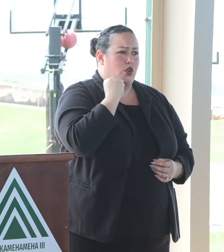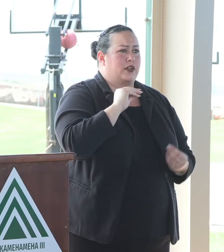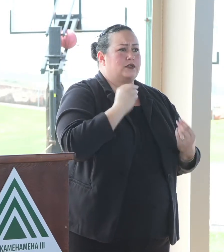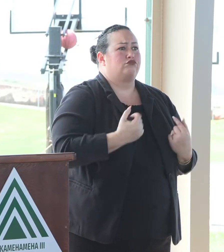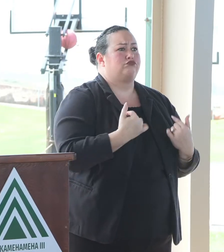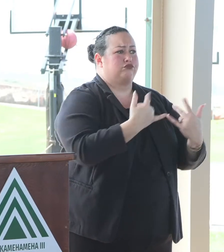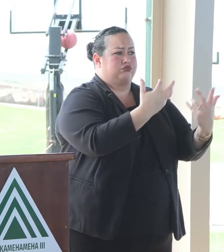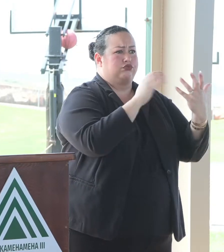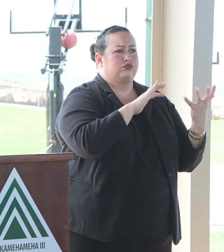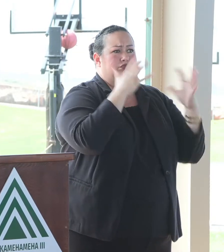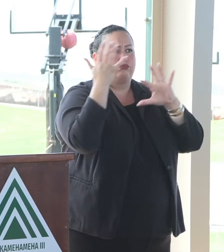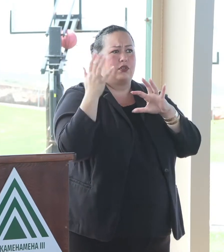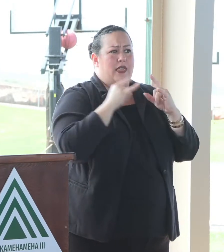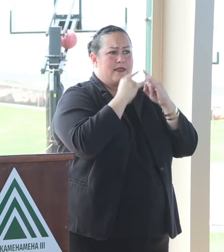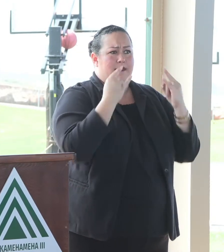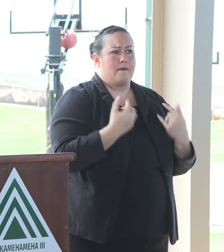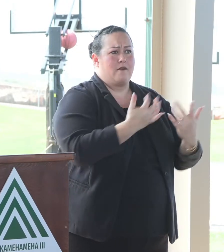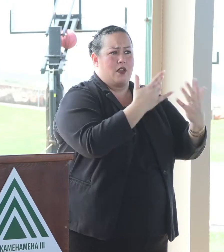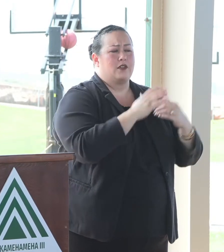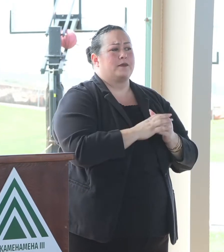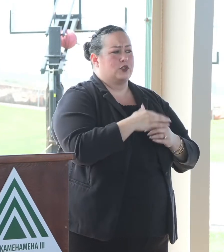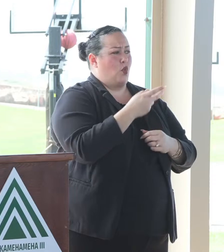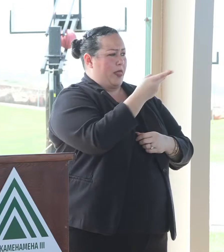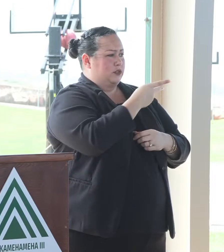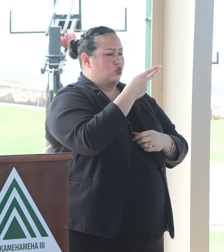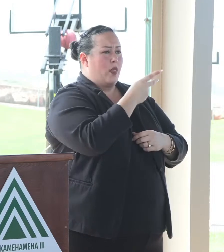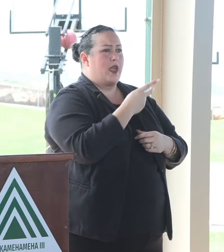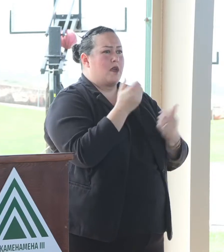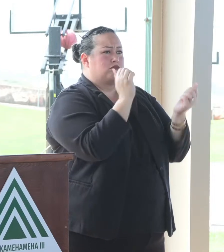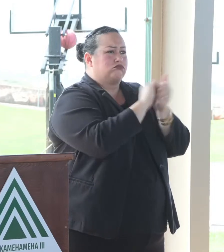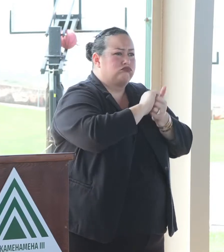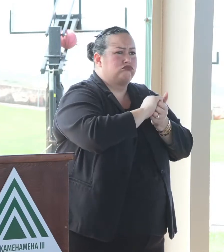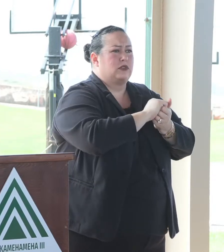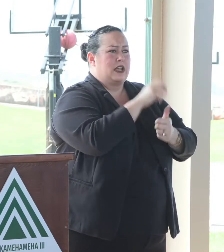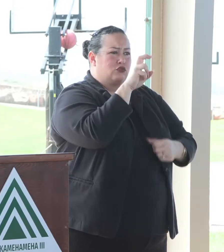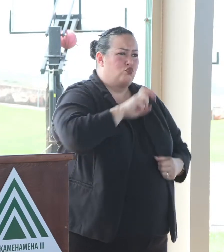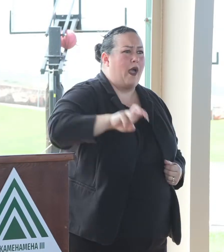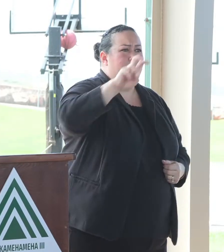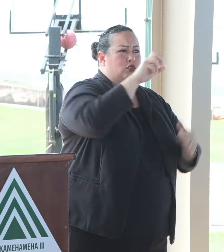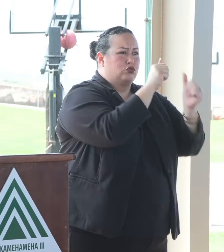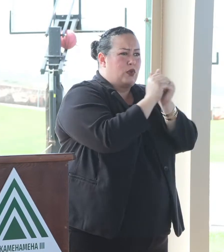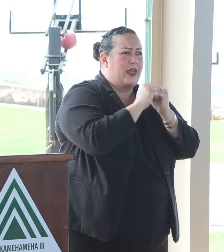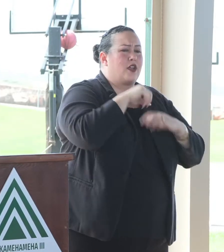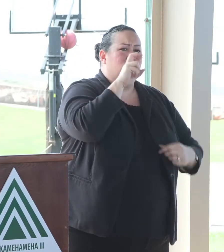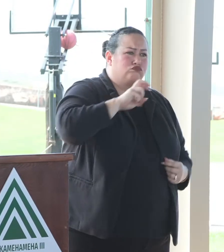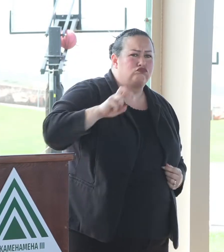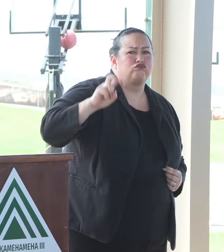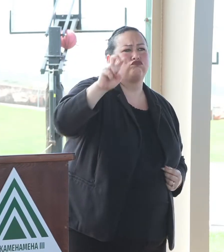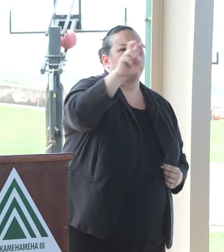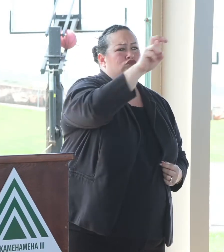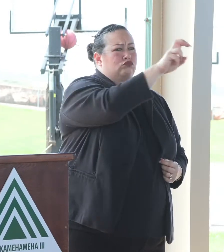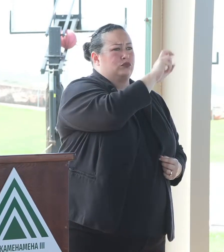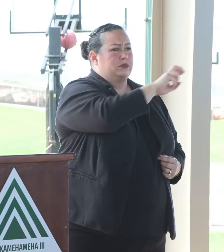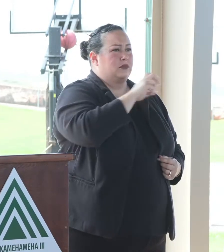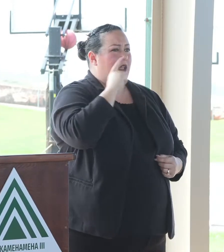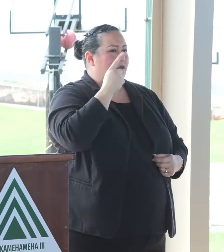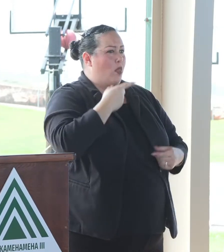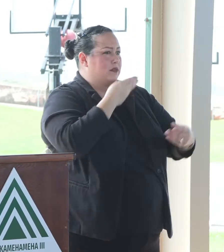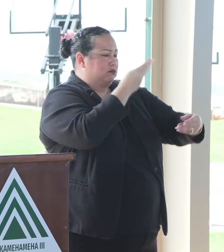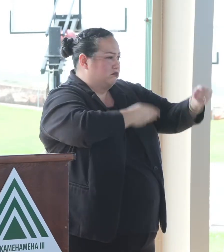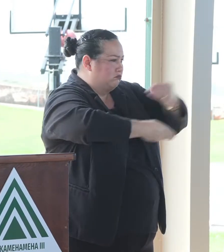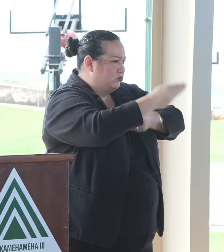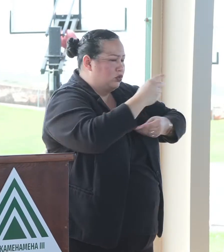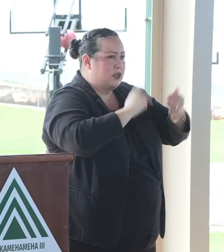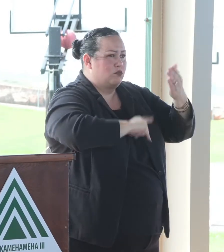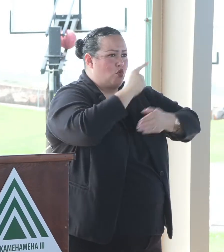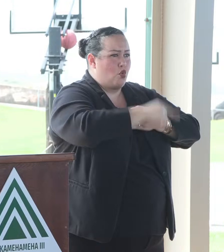Representative Tokuda while they traveled together as part of the American Congressional Exchange Program, sponsored by the Bipartisan